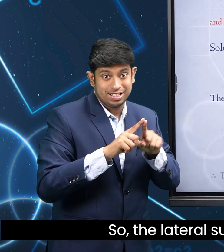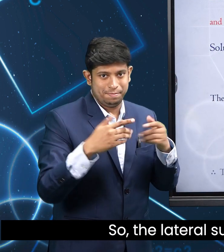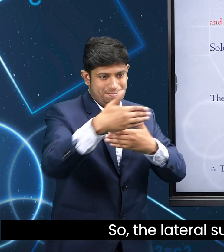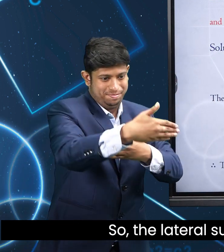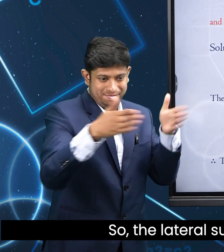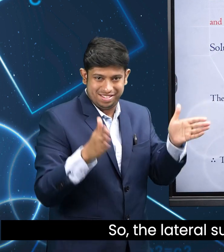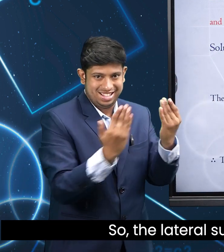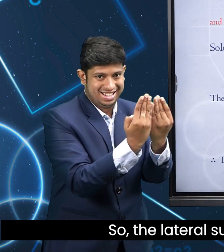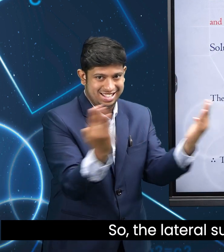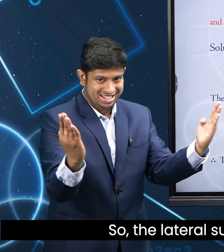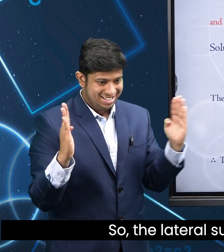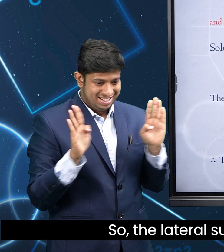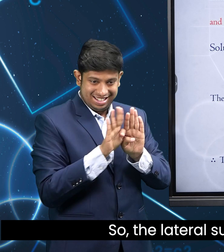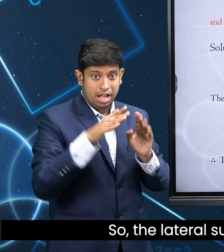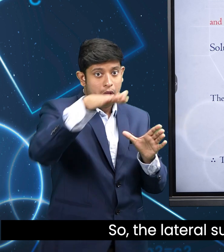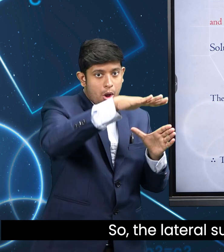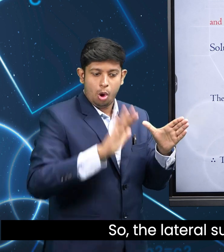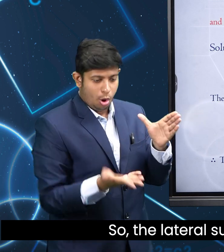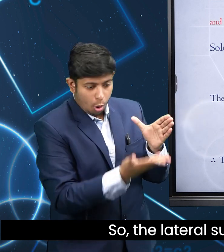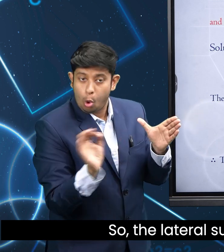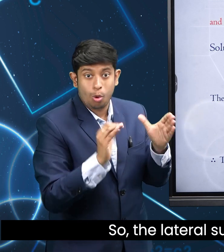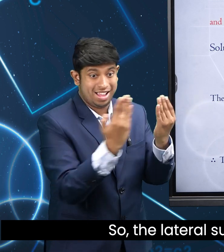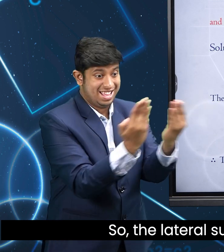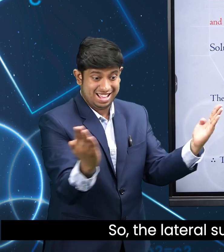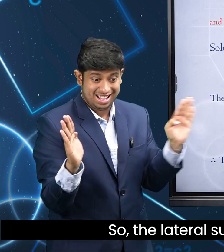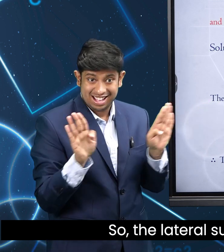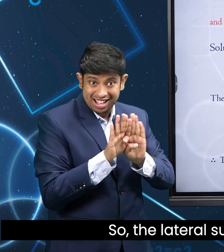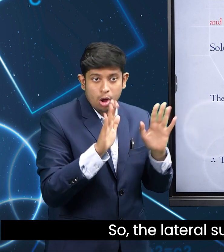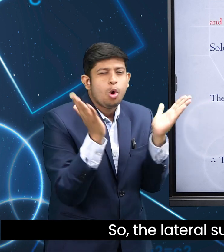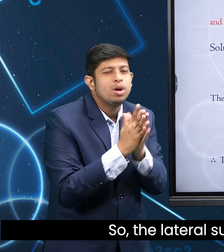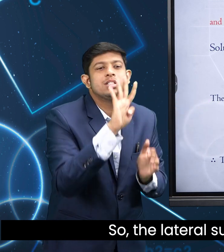So, the lateral surface area of the cuboid is equal to 400 meters square.